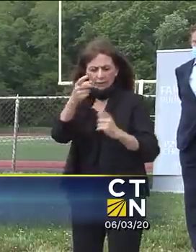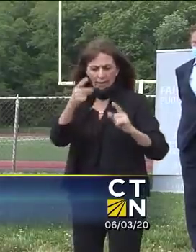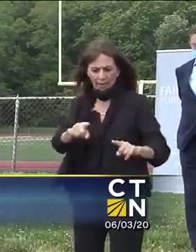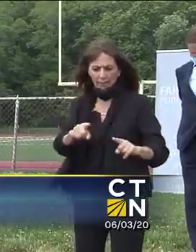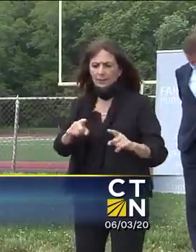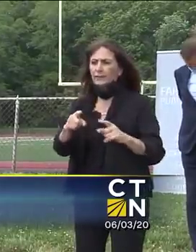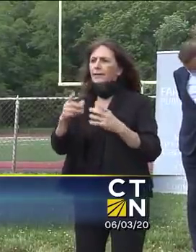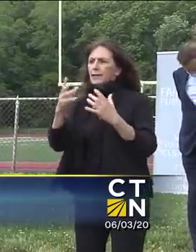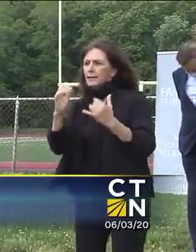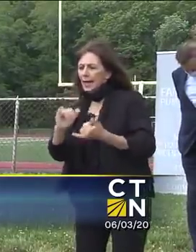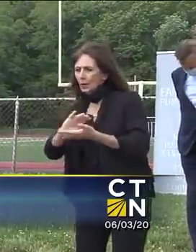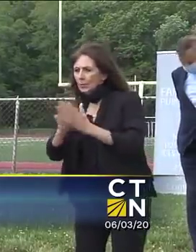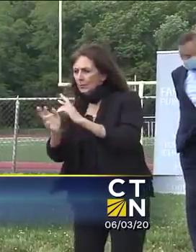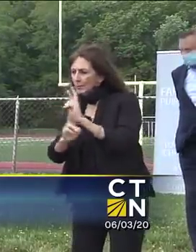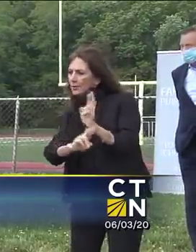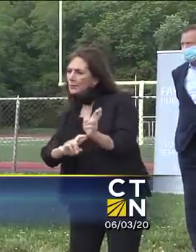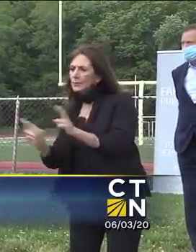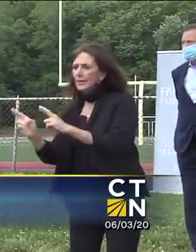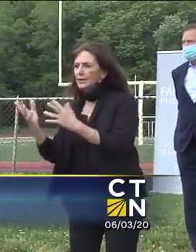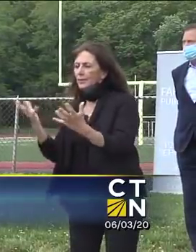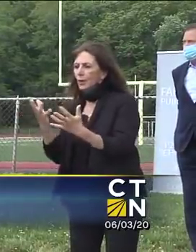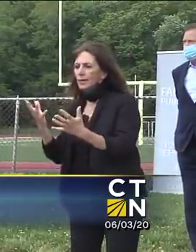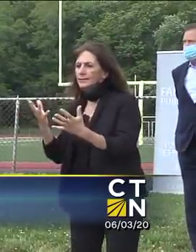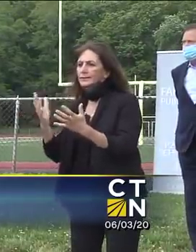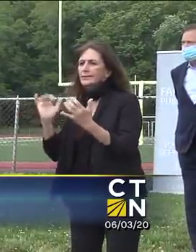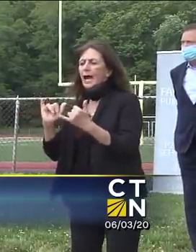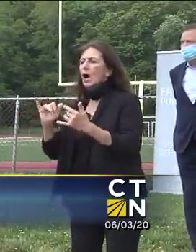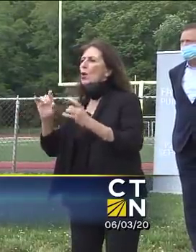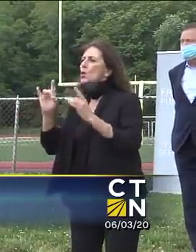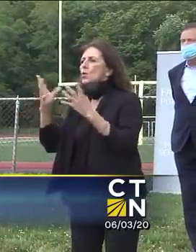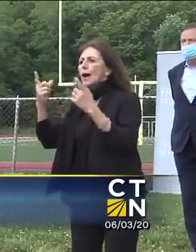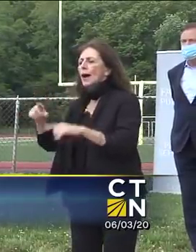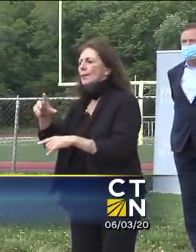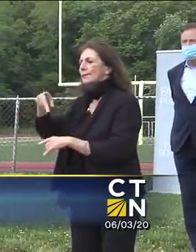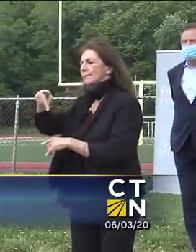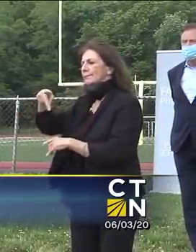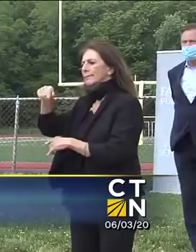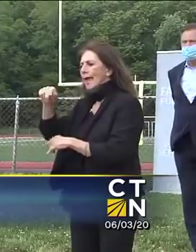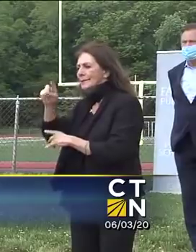now sharpening our swords to battle the pandemic of racism and division.